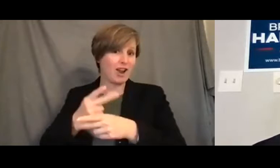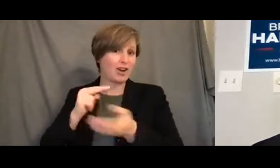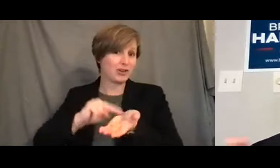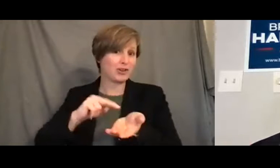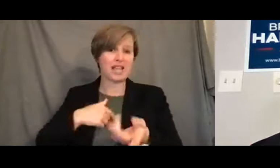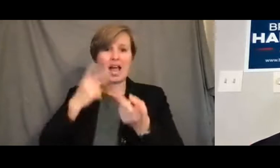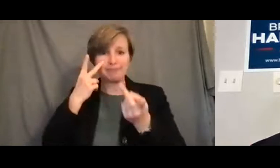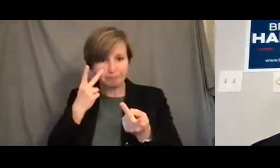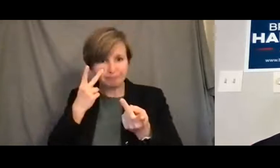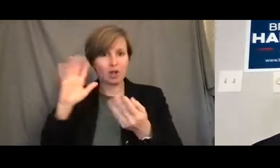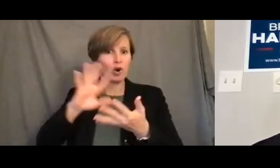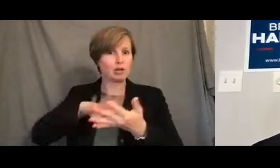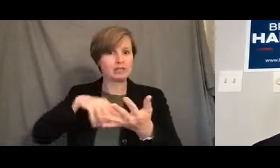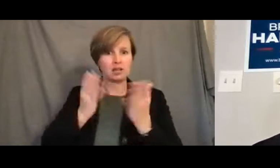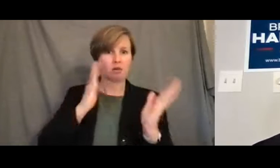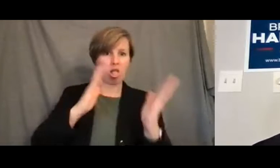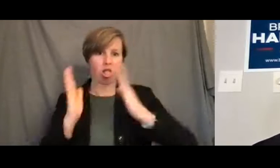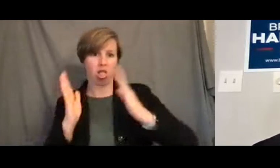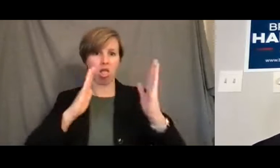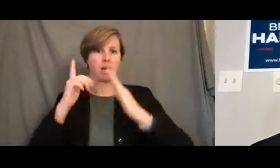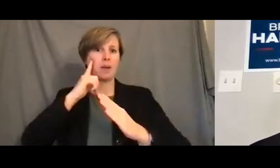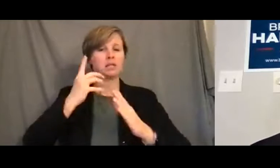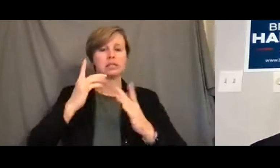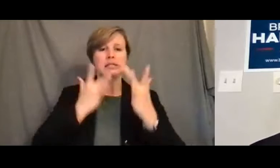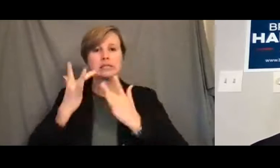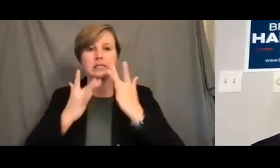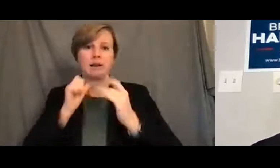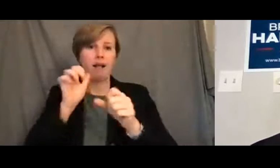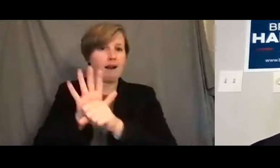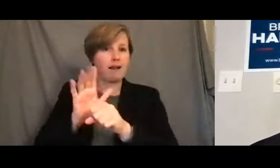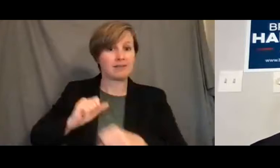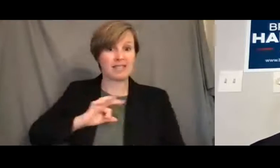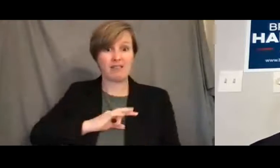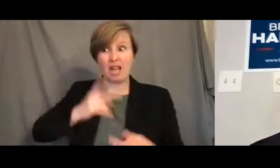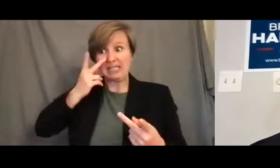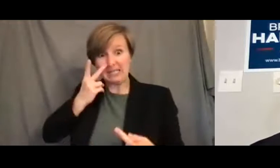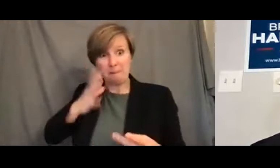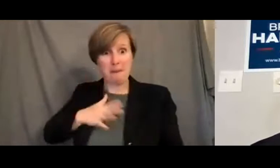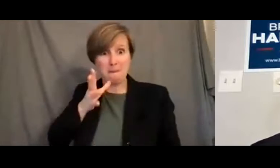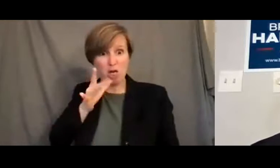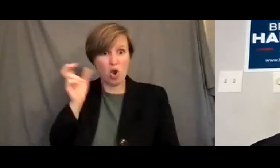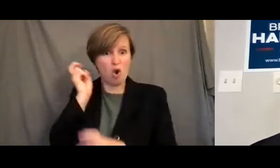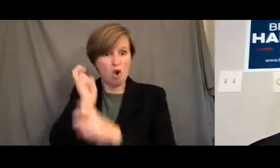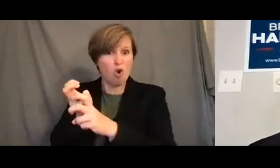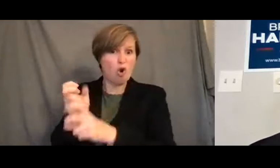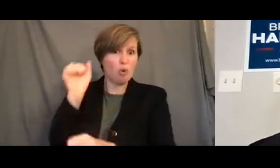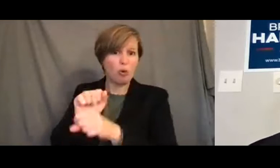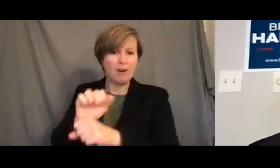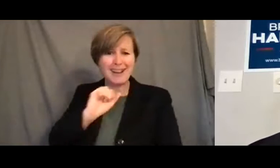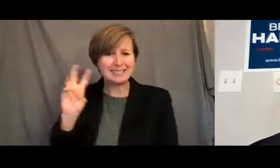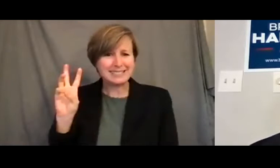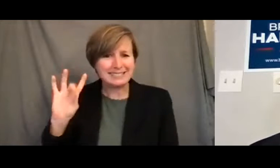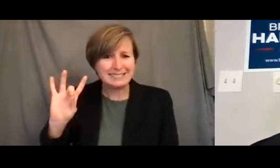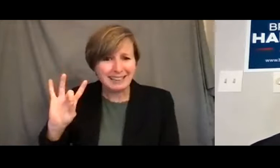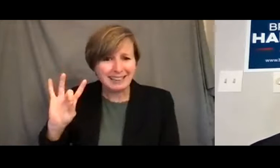out how her schedule shifts due to staffing shortages. I see how hard my mother is working at 68 years old